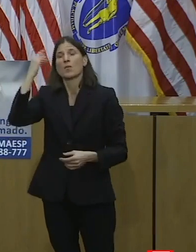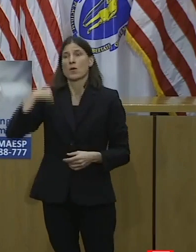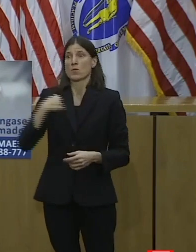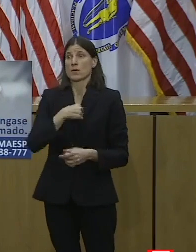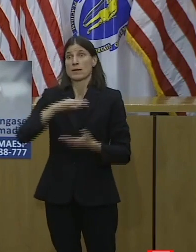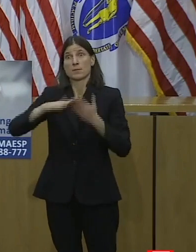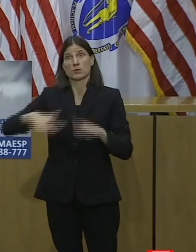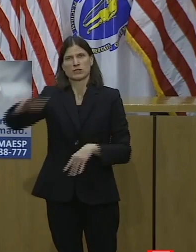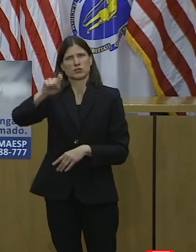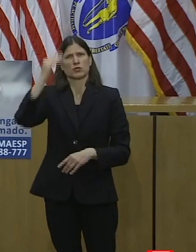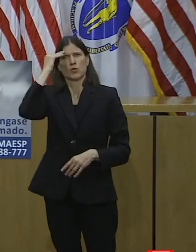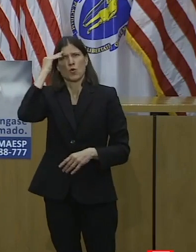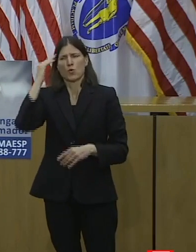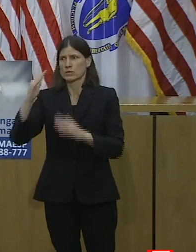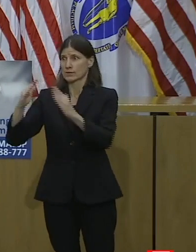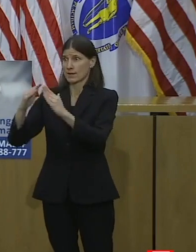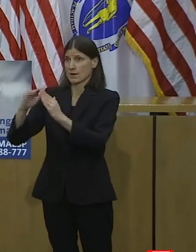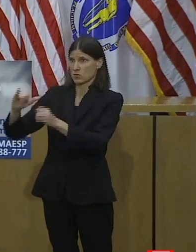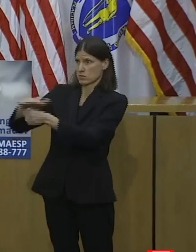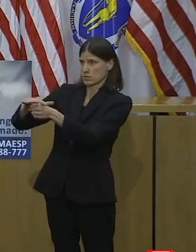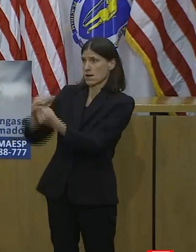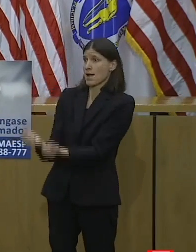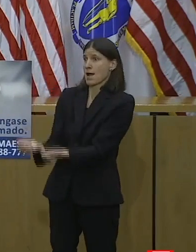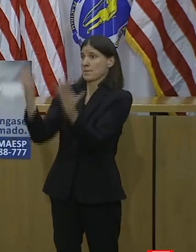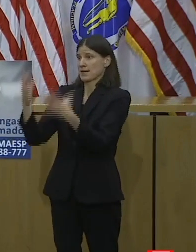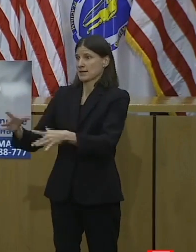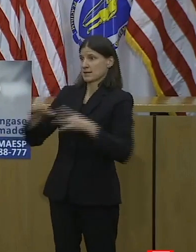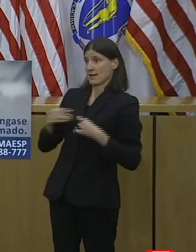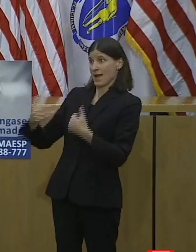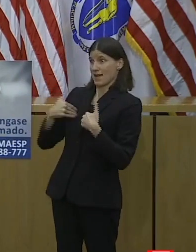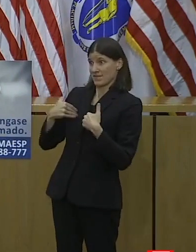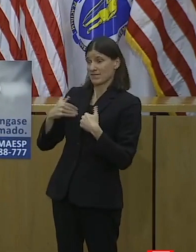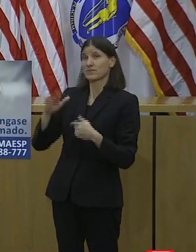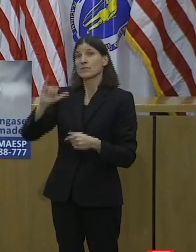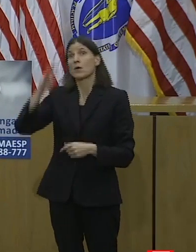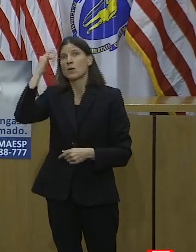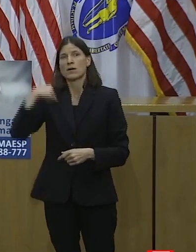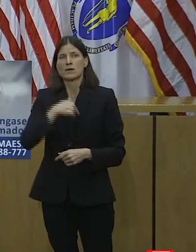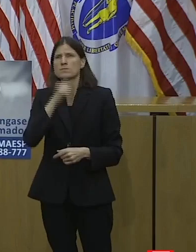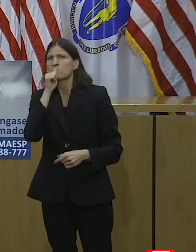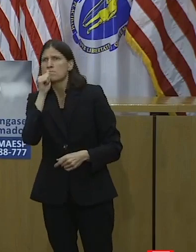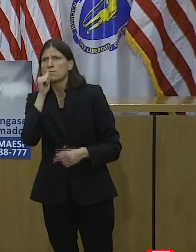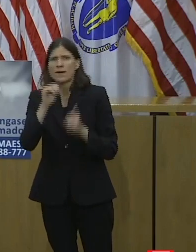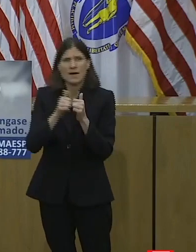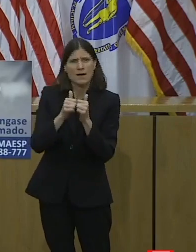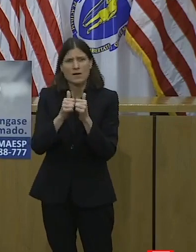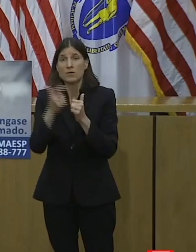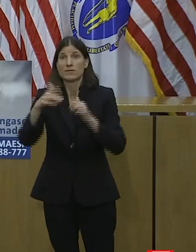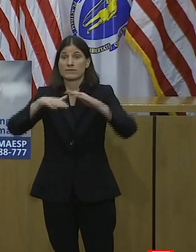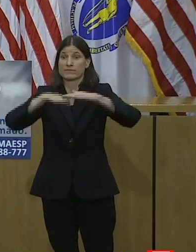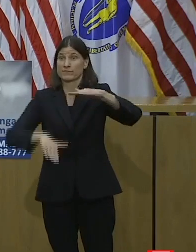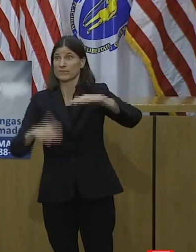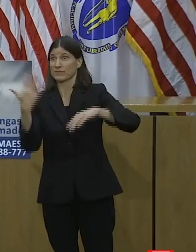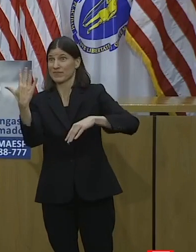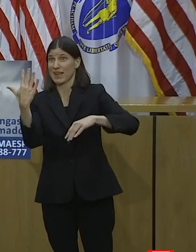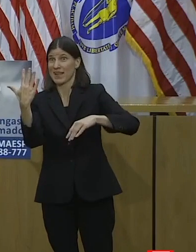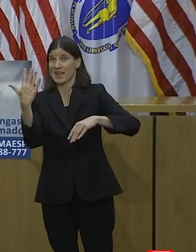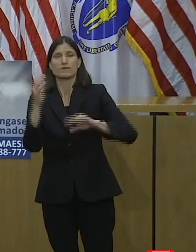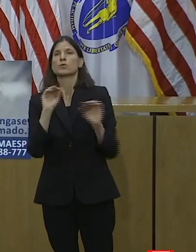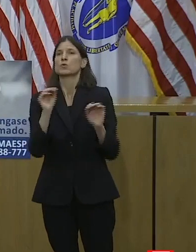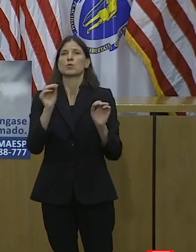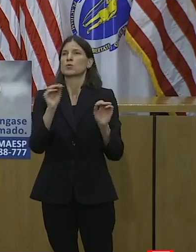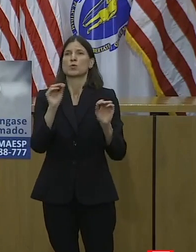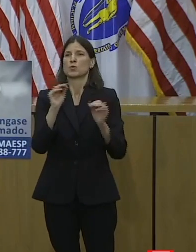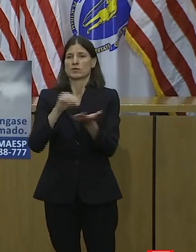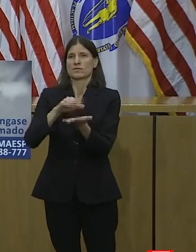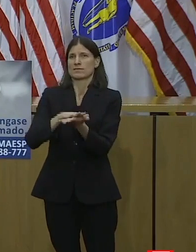and the like. And we have always, in sharing the data with local municipalities have always had the opportunity and the